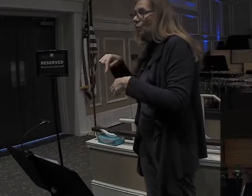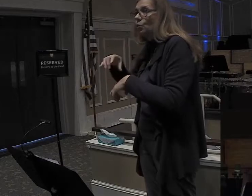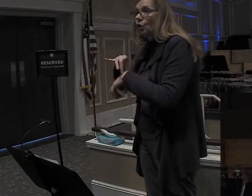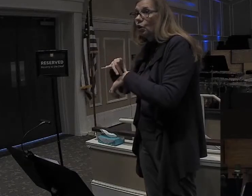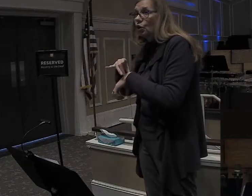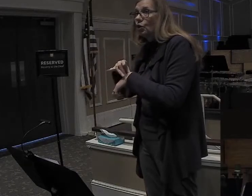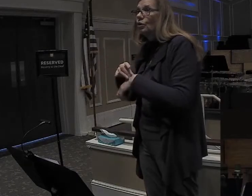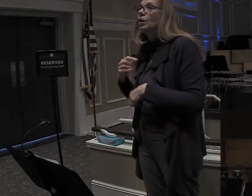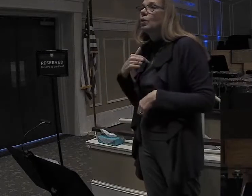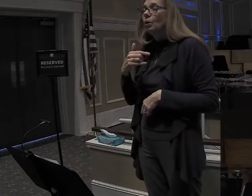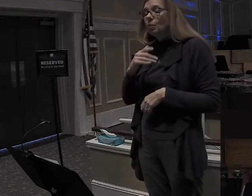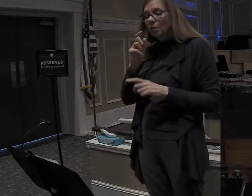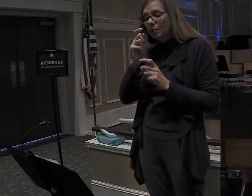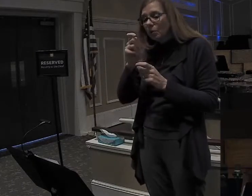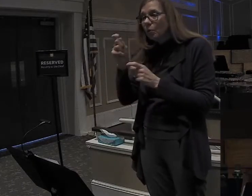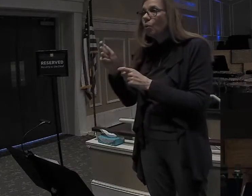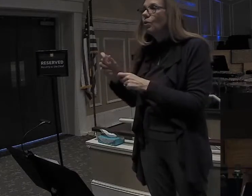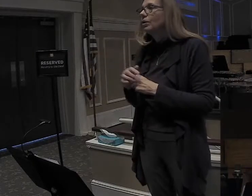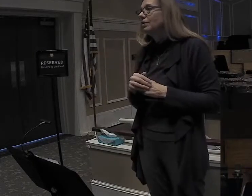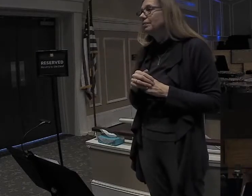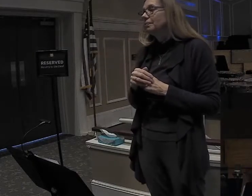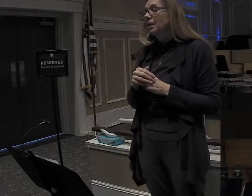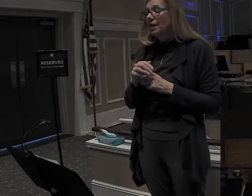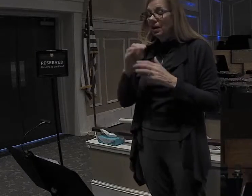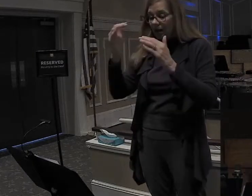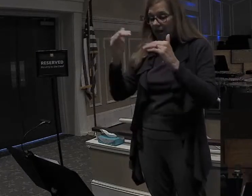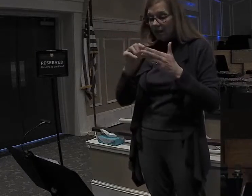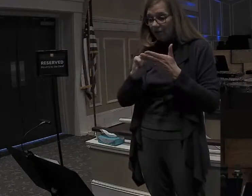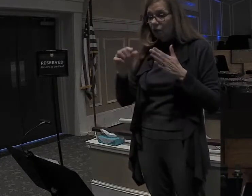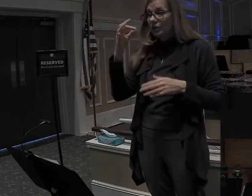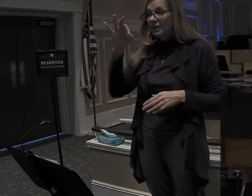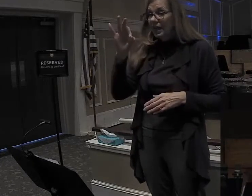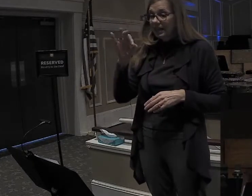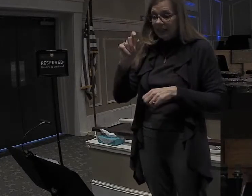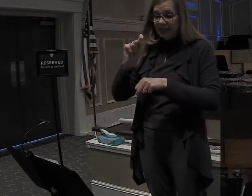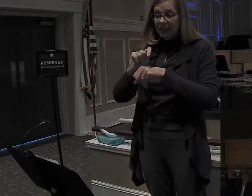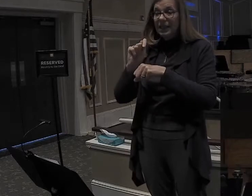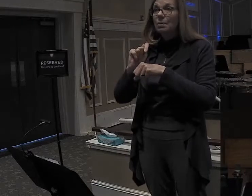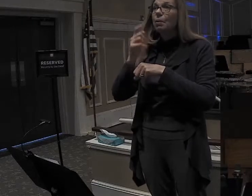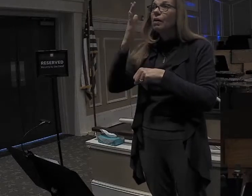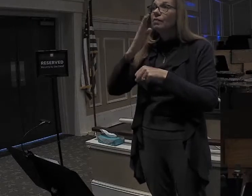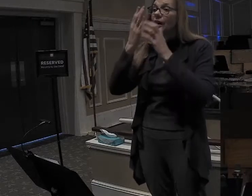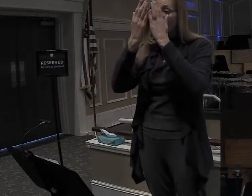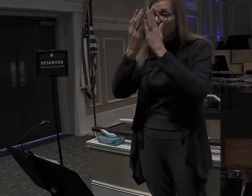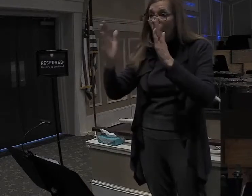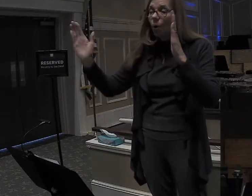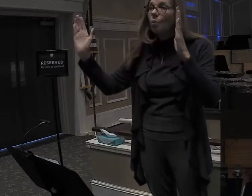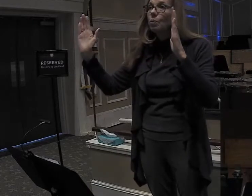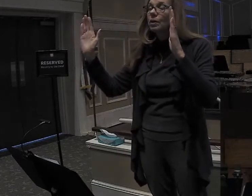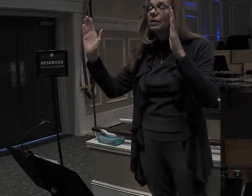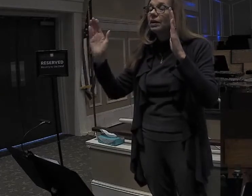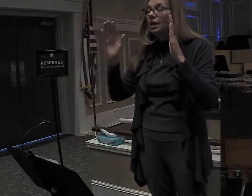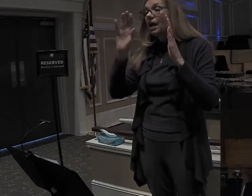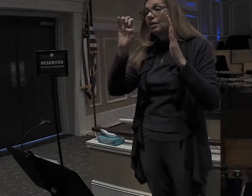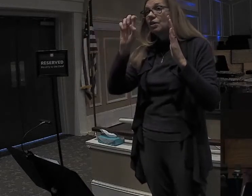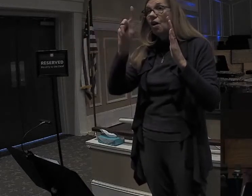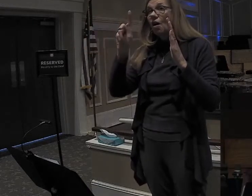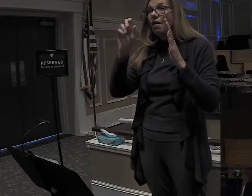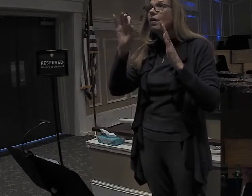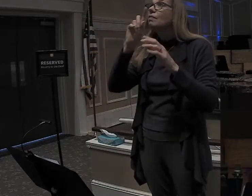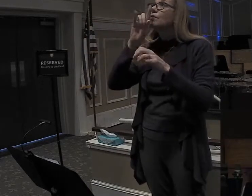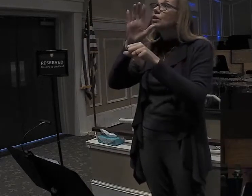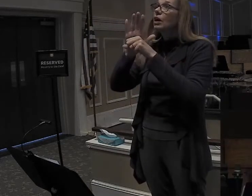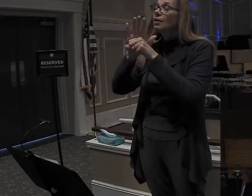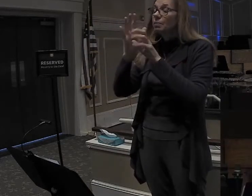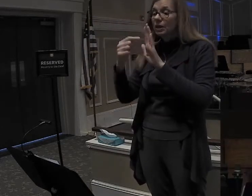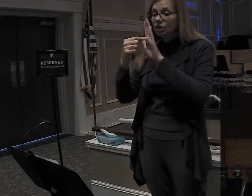We'll be recompensed, rewarded. And then in verse 19, the temple of God, which is in heaven, was opened, and the ark of his covenant appeared in his temple,